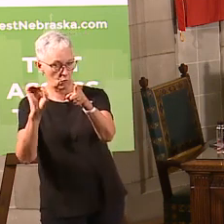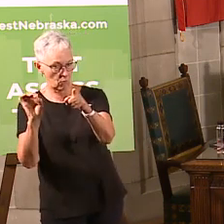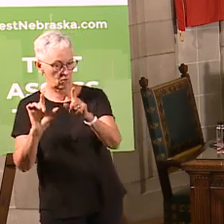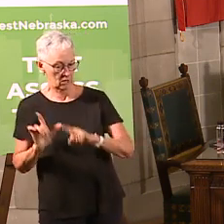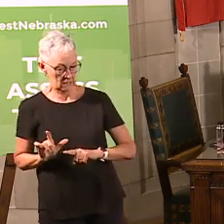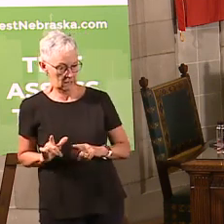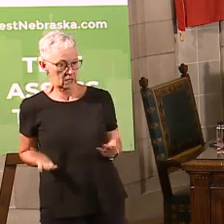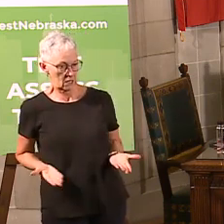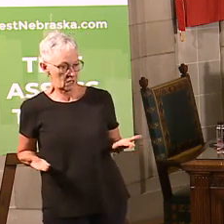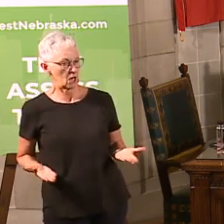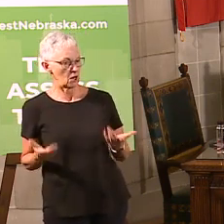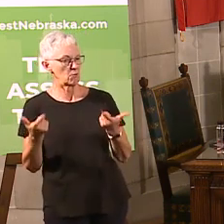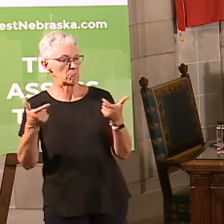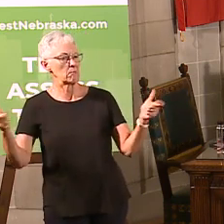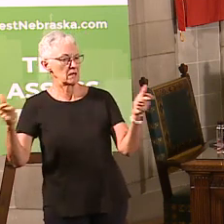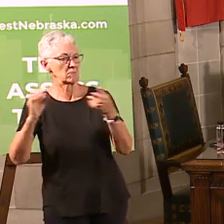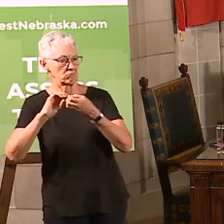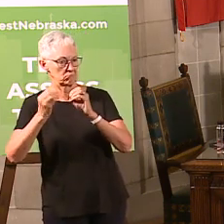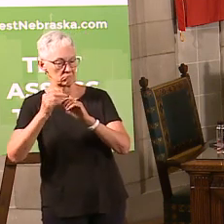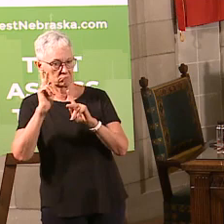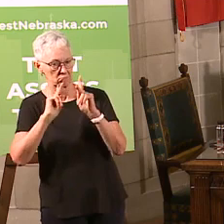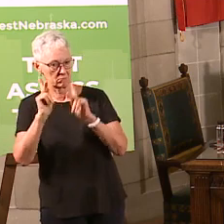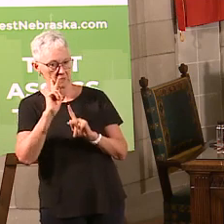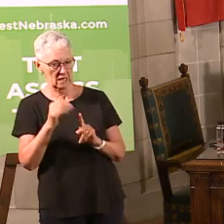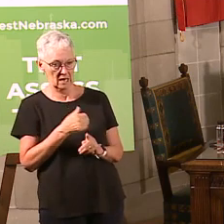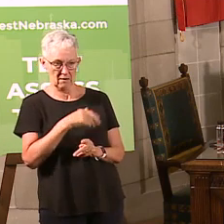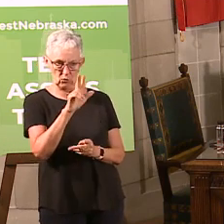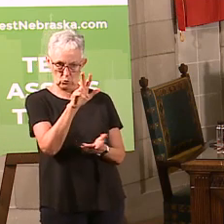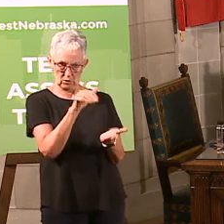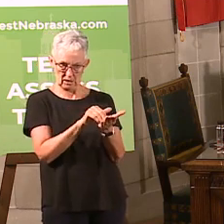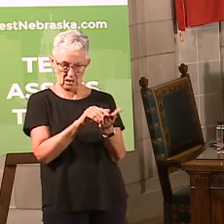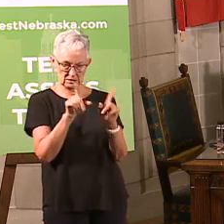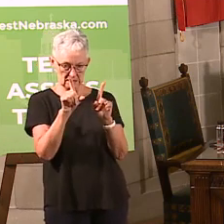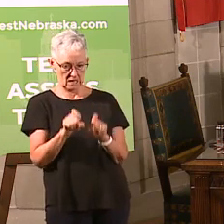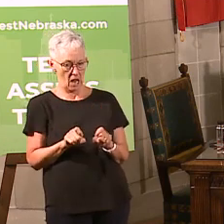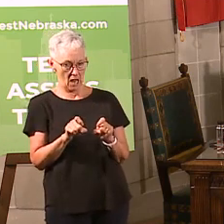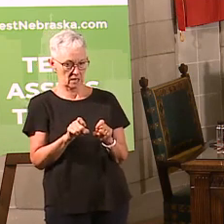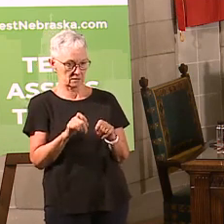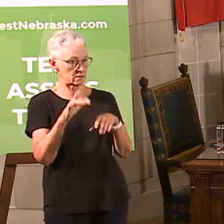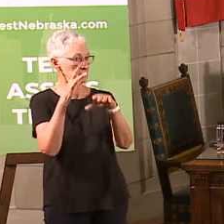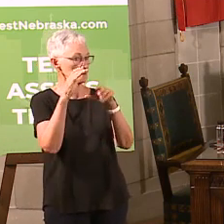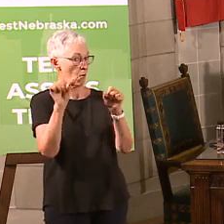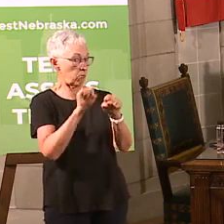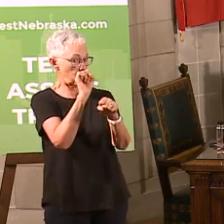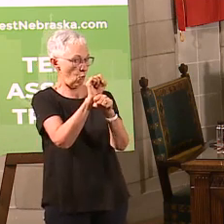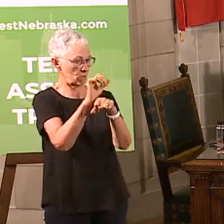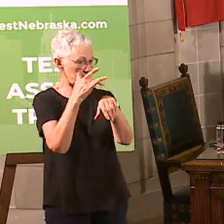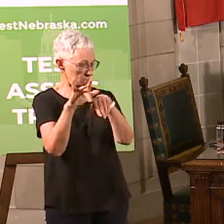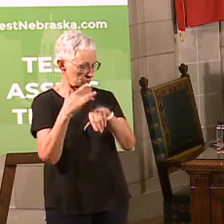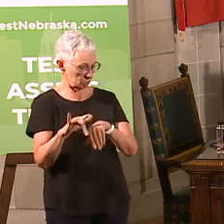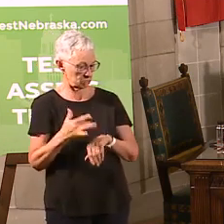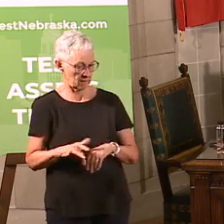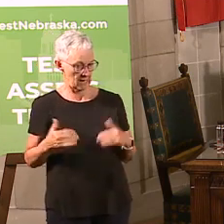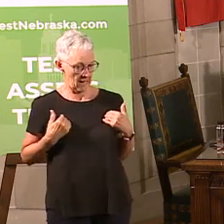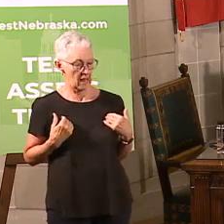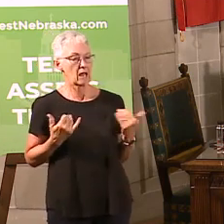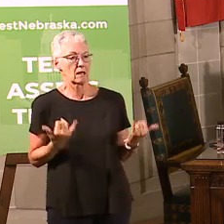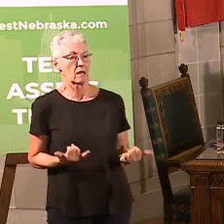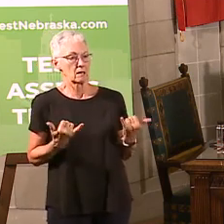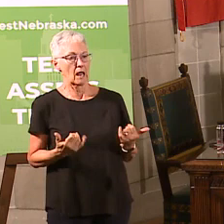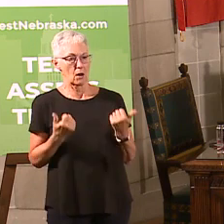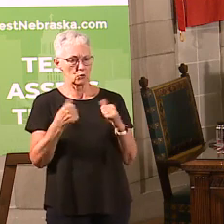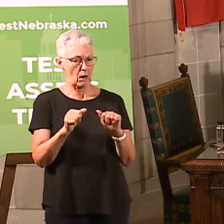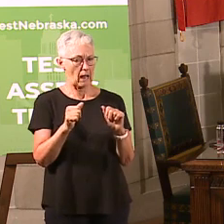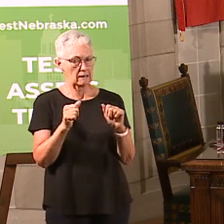we'll have over 3,000 test slots available on a daily basis. So now it's really just about trying to get people signed